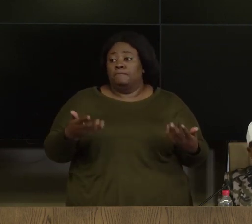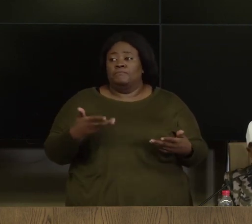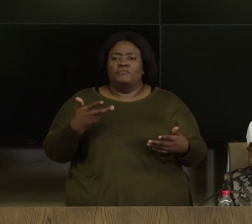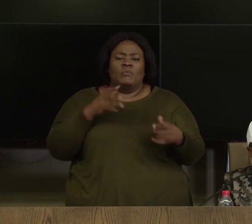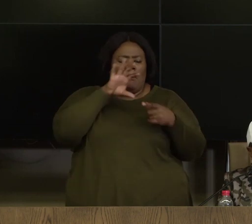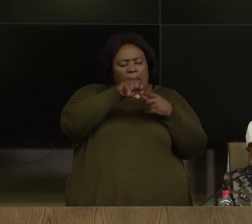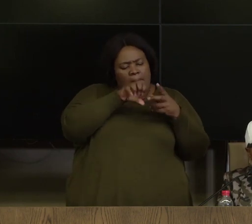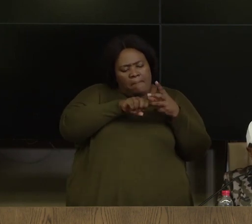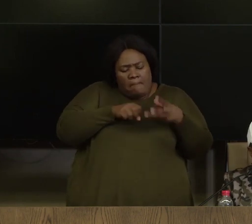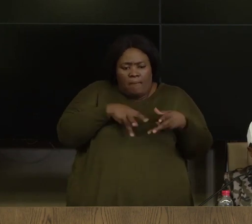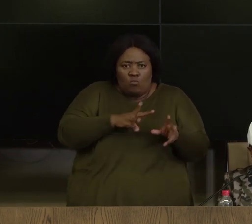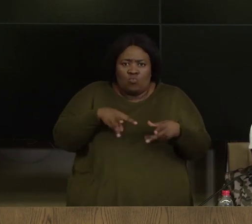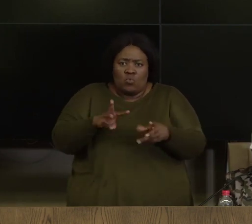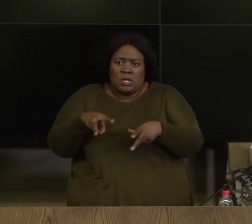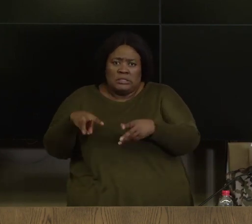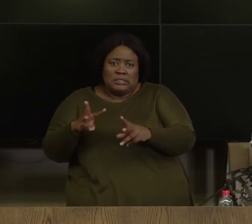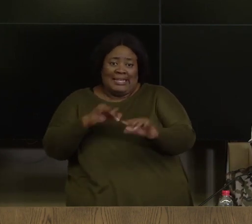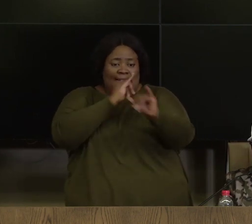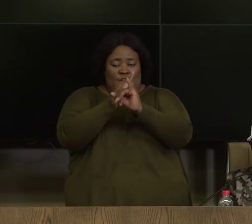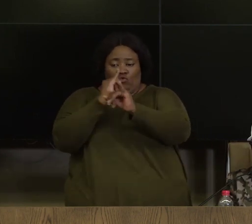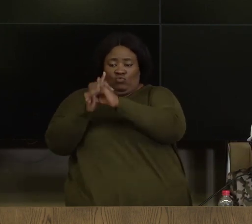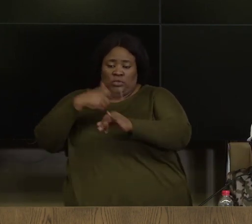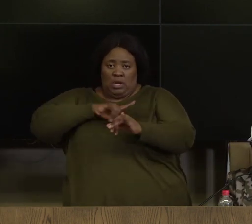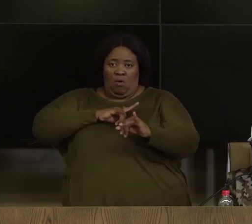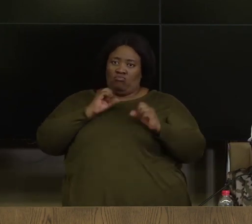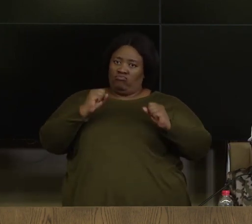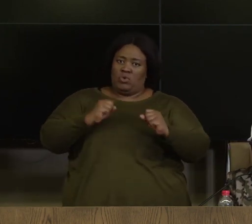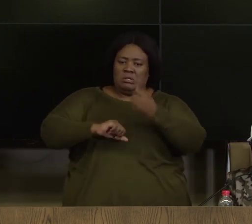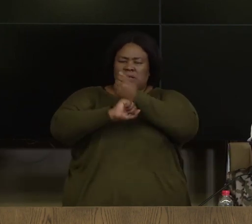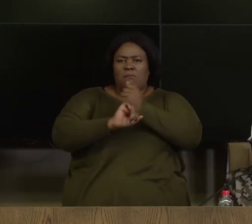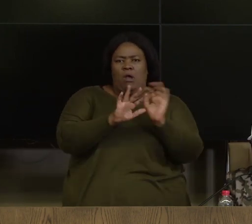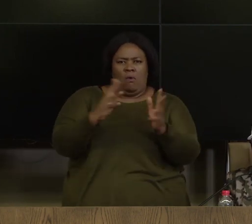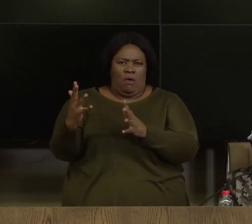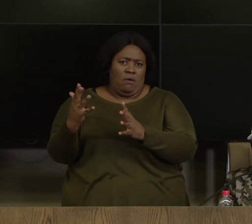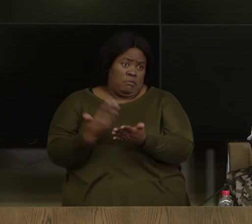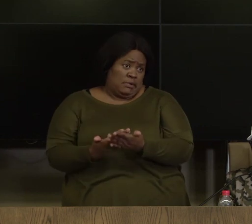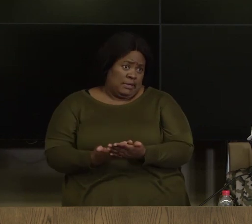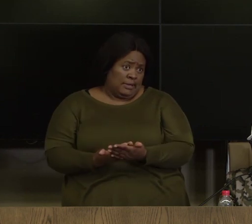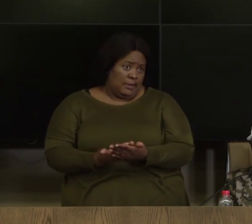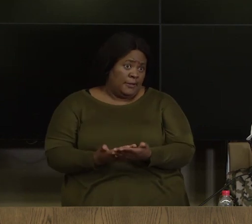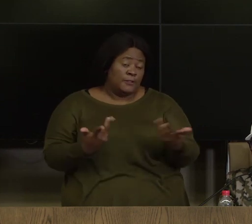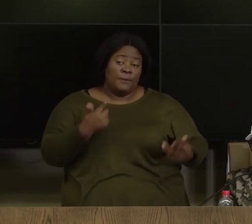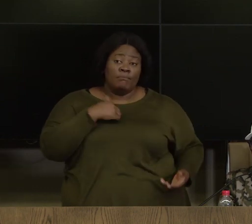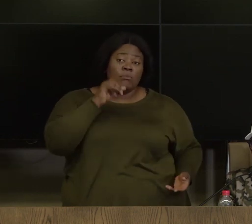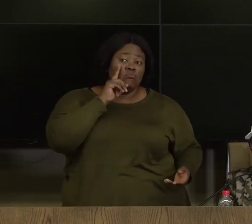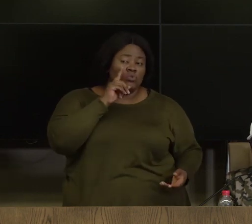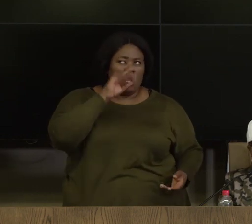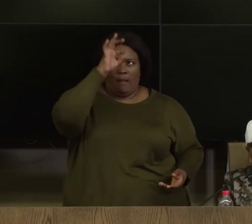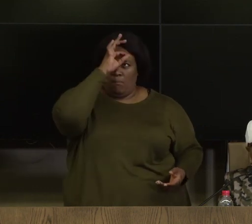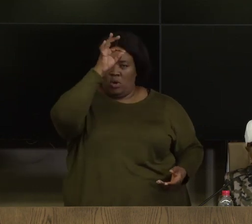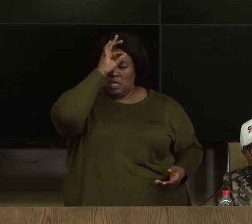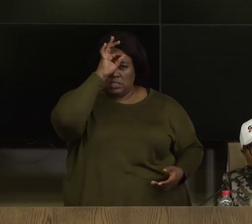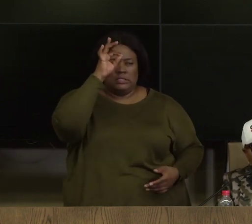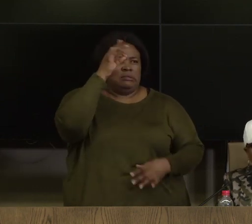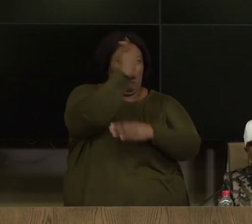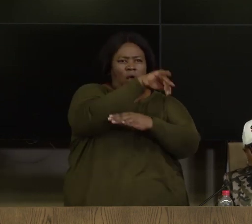find ways and means of strengthening our institutions, because quite frankly, I was looking at how the police were out